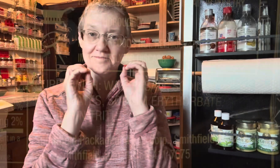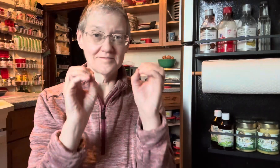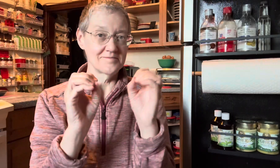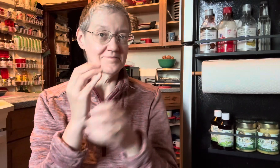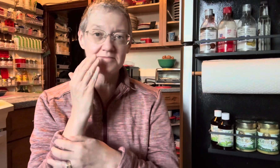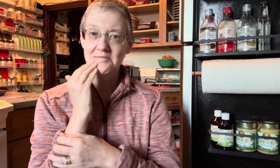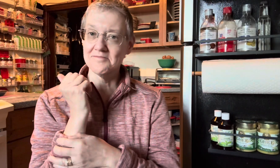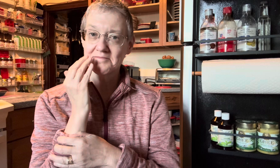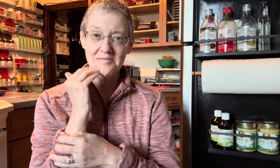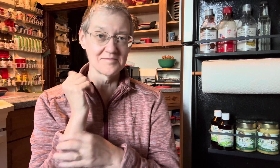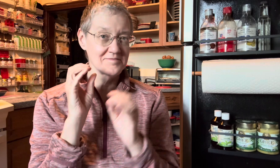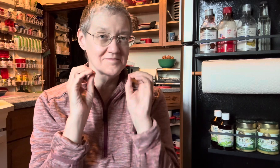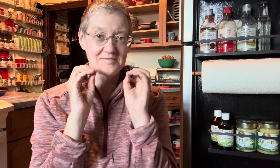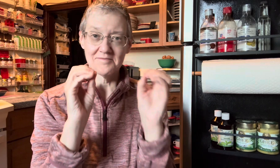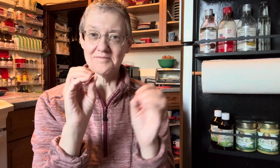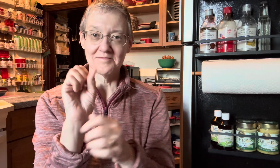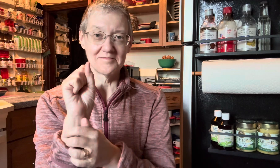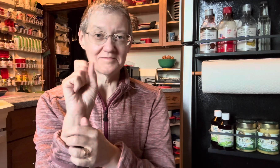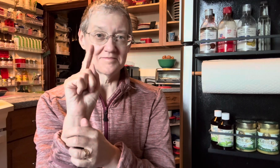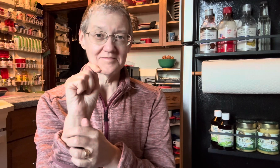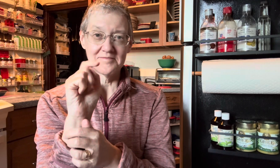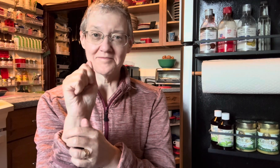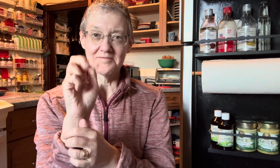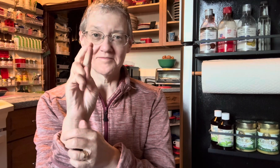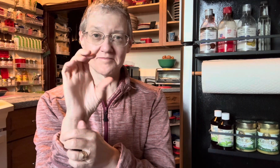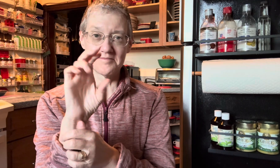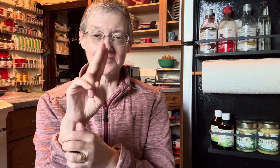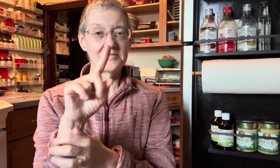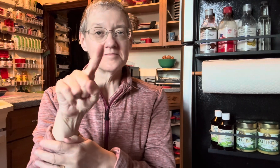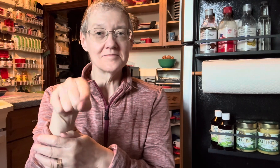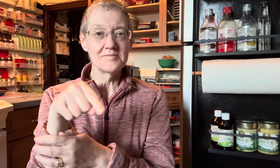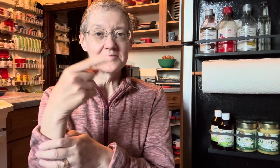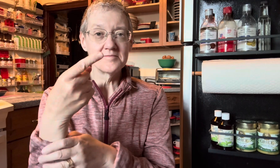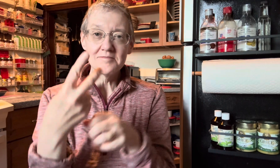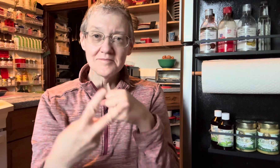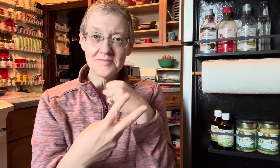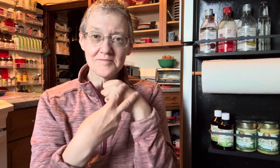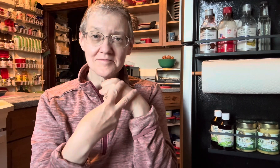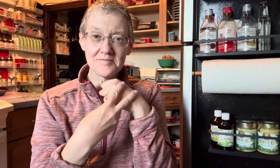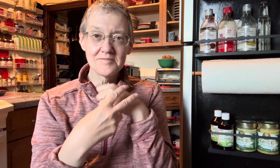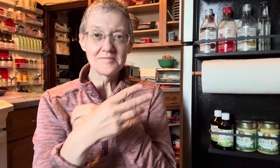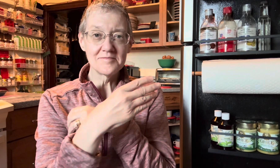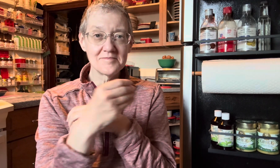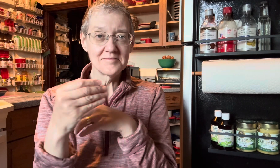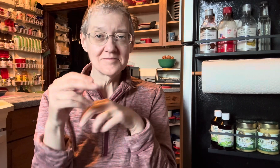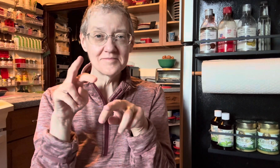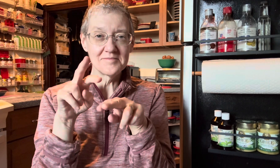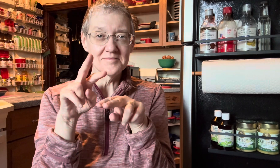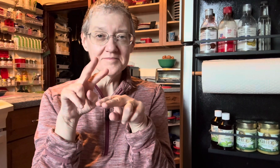There's no sugar in this bacon. No starches. Only preservatives and salts.